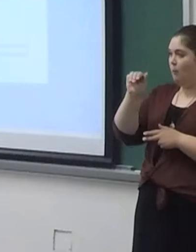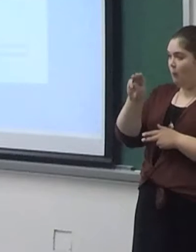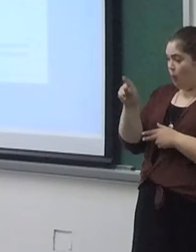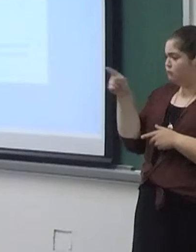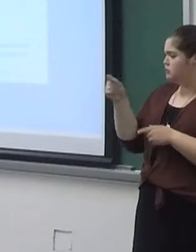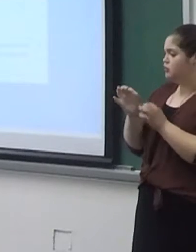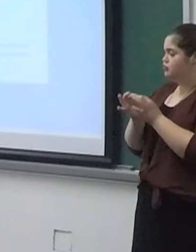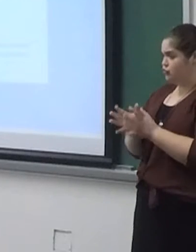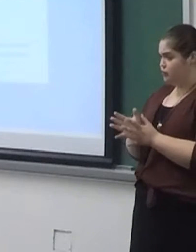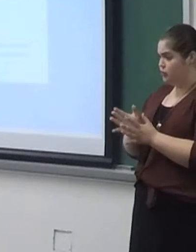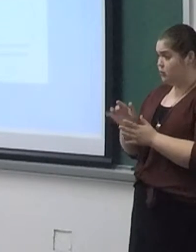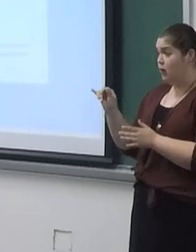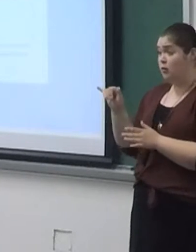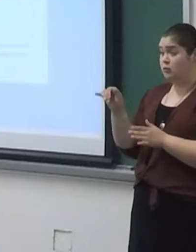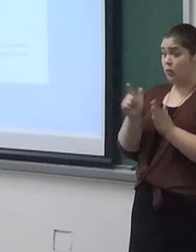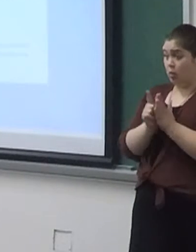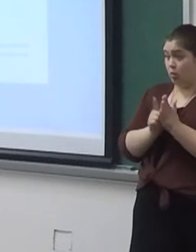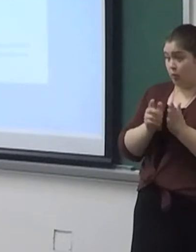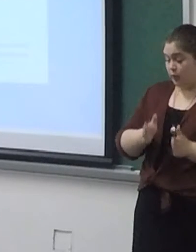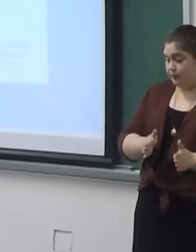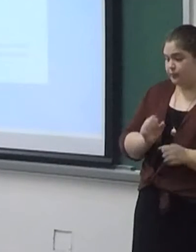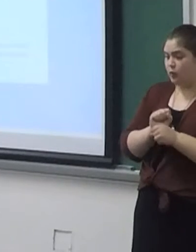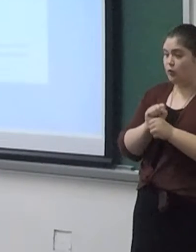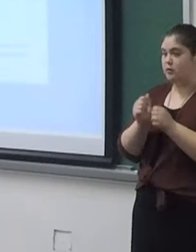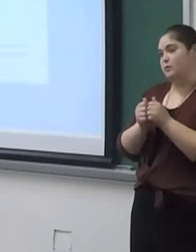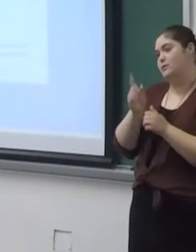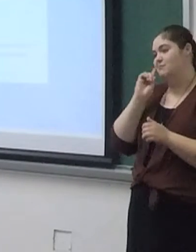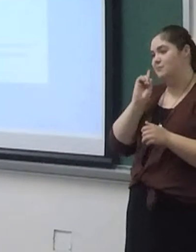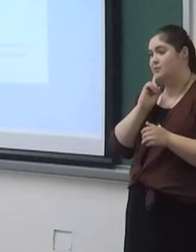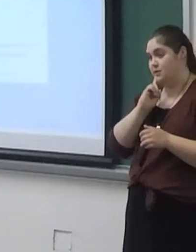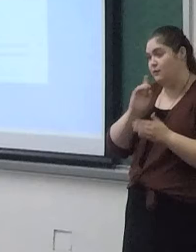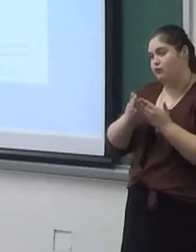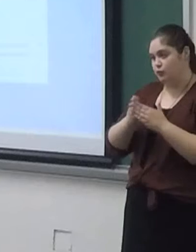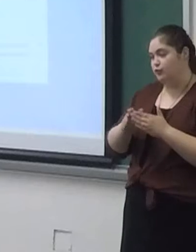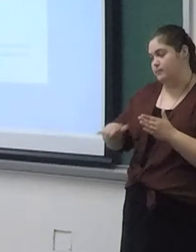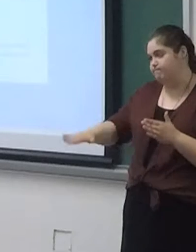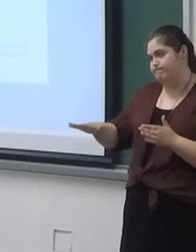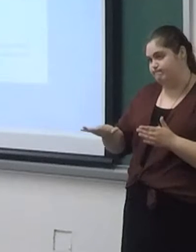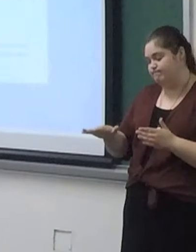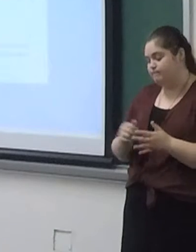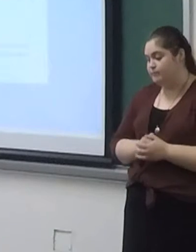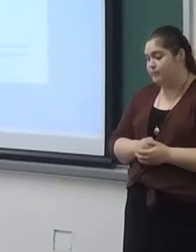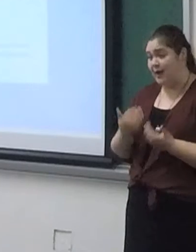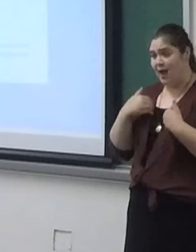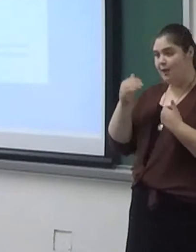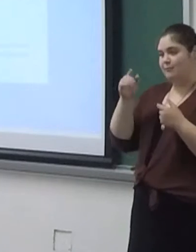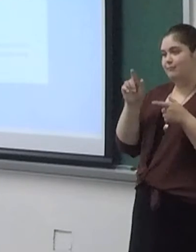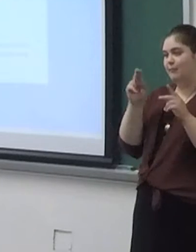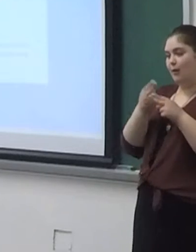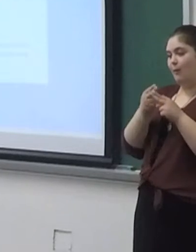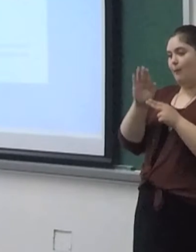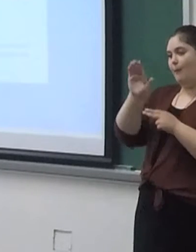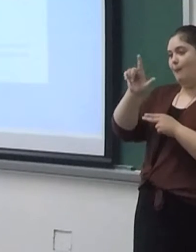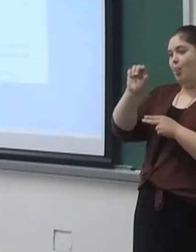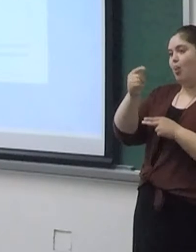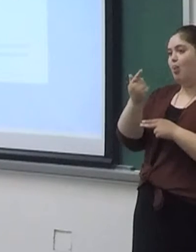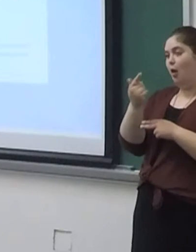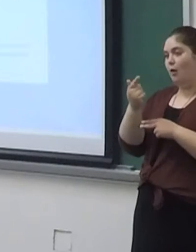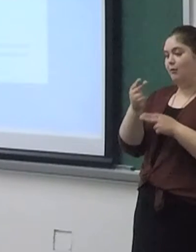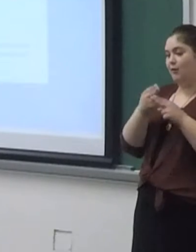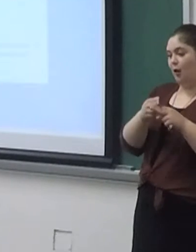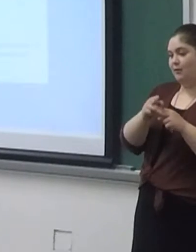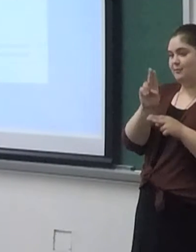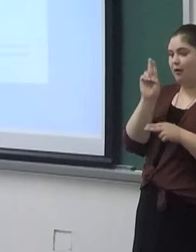a lawyer, and he works specifically with the deaf community. He has a blog called Uncle Dale's Rules of